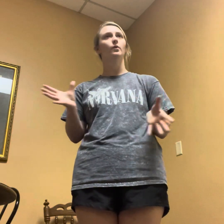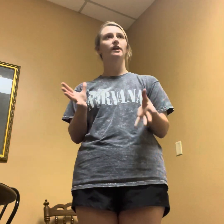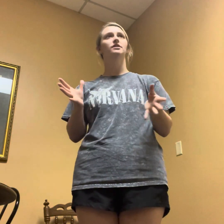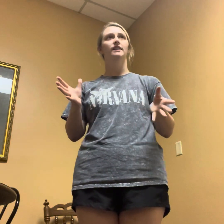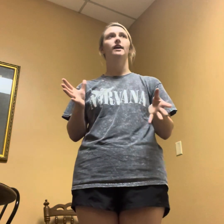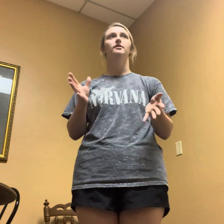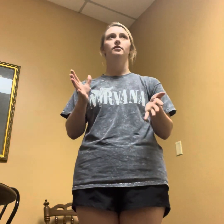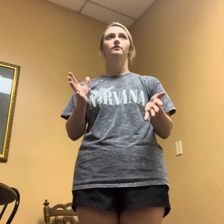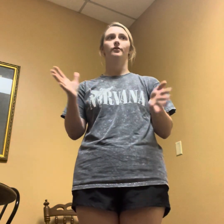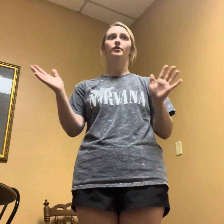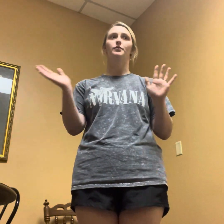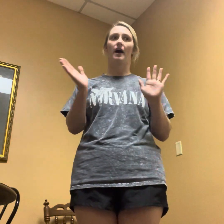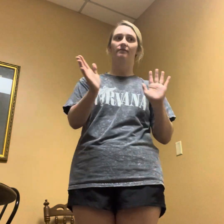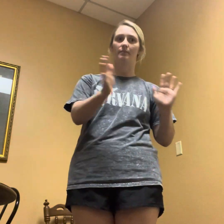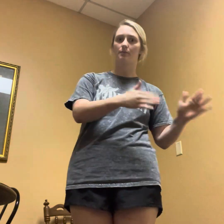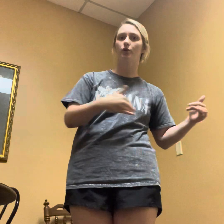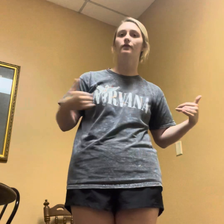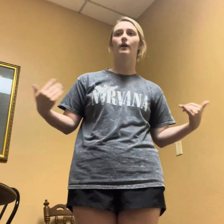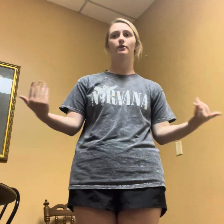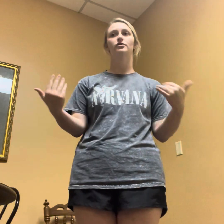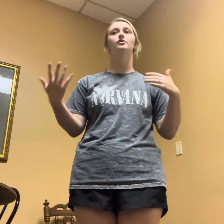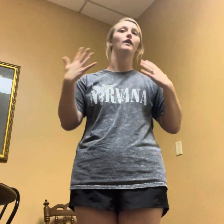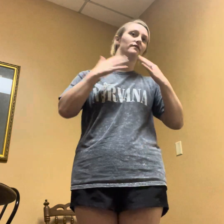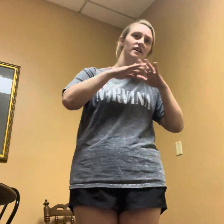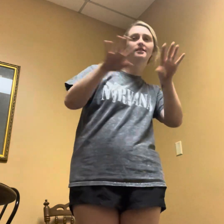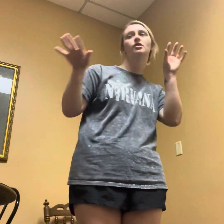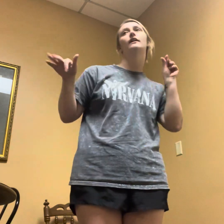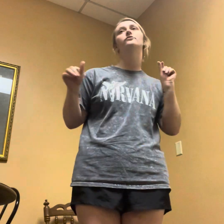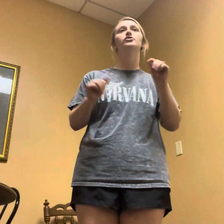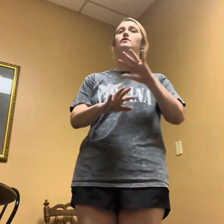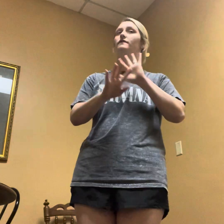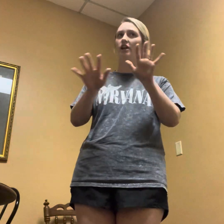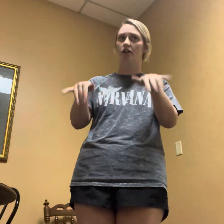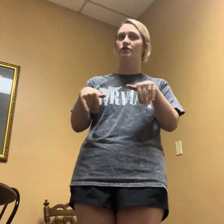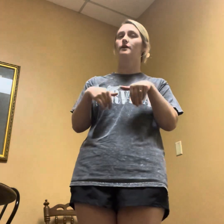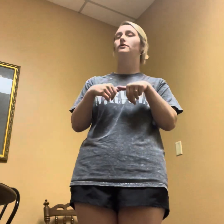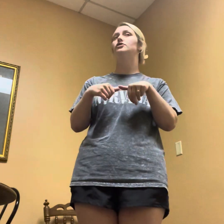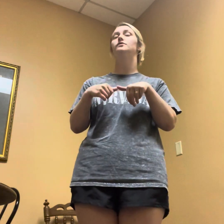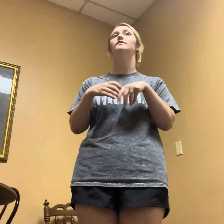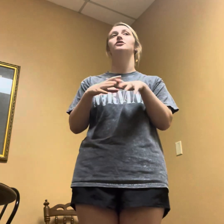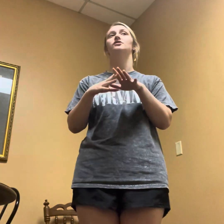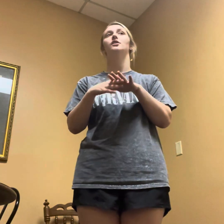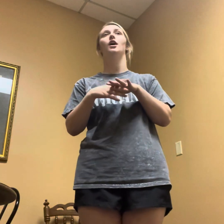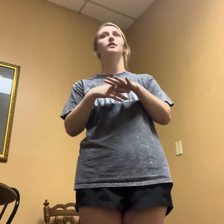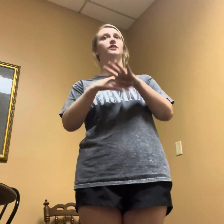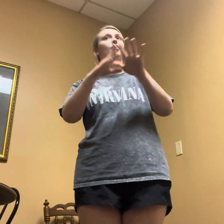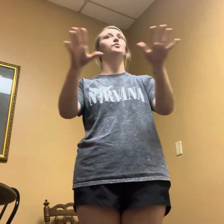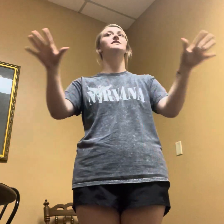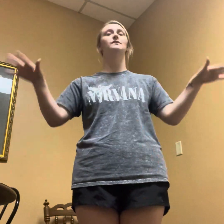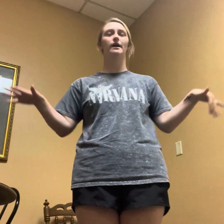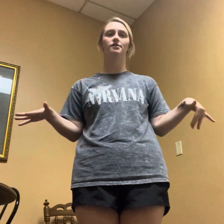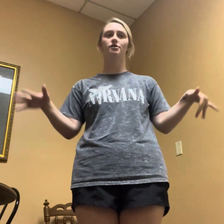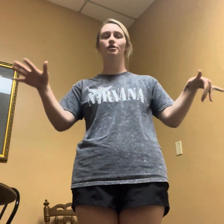aware that, you have people around you, have desks around you, you have chairs around you. There's not an open space to do